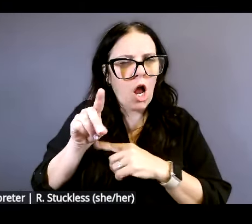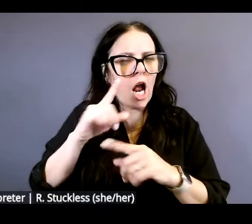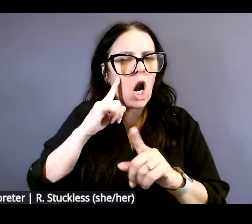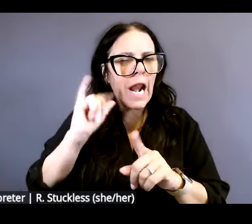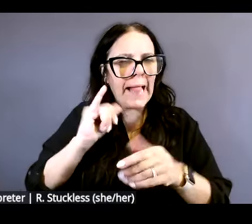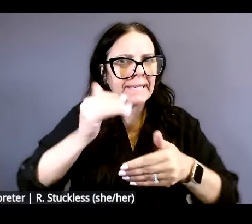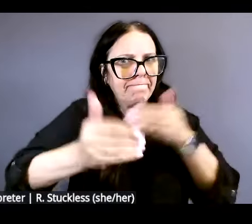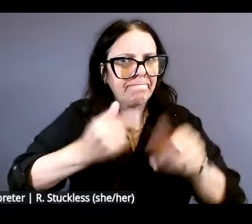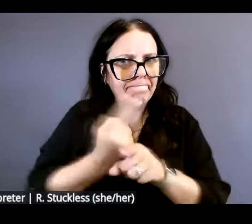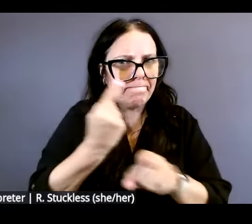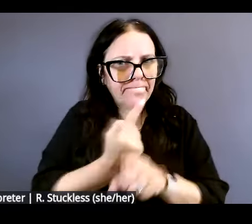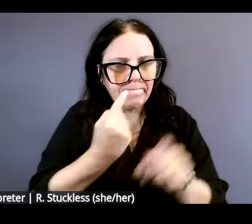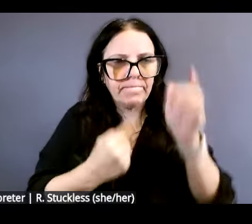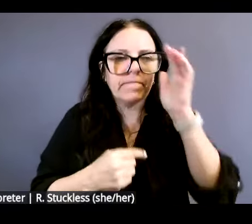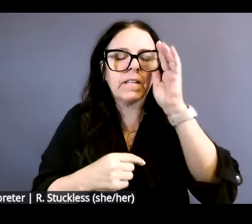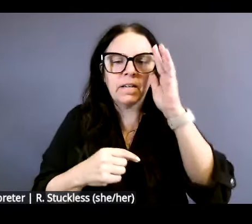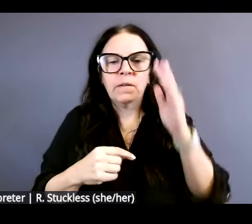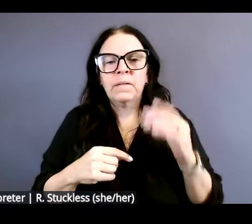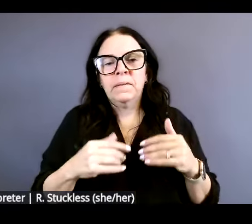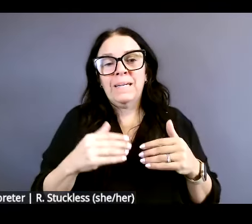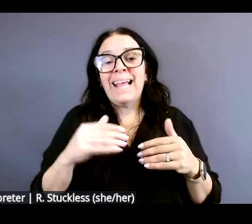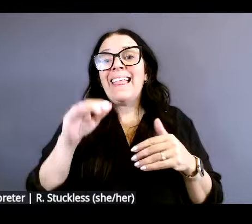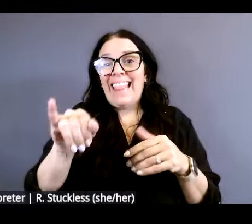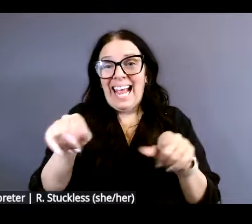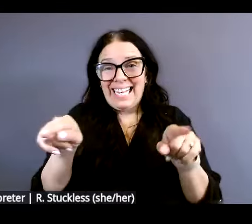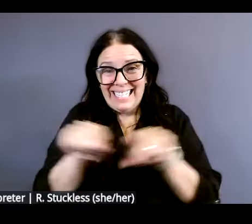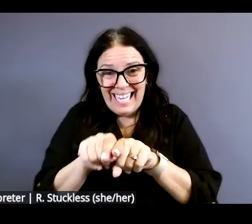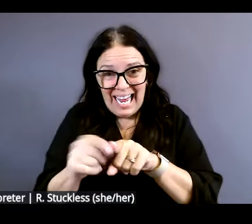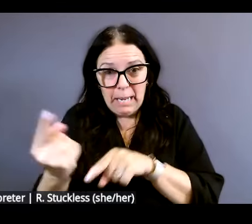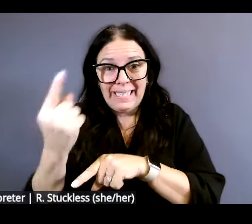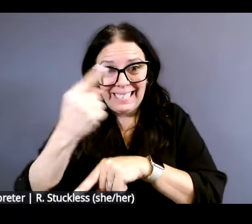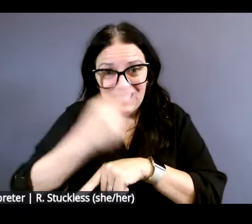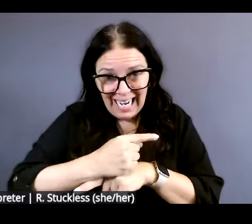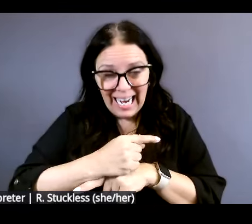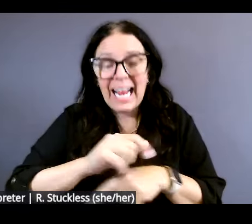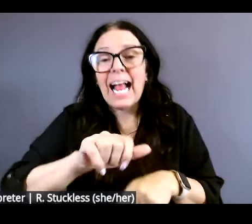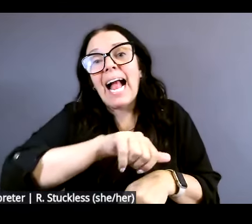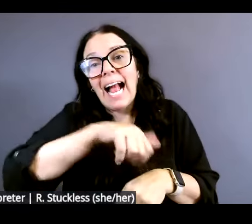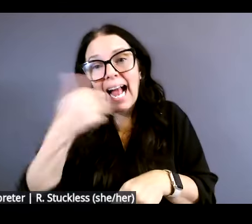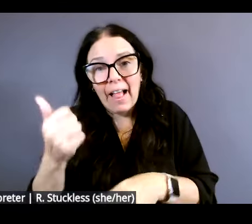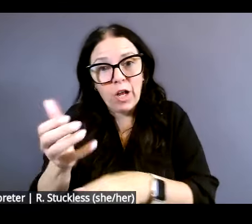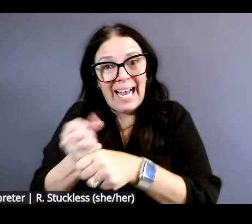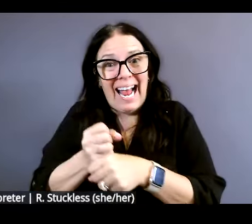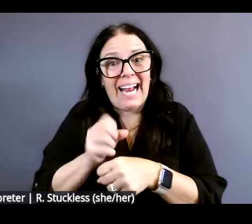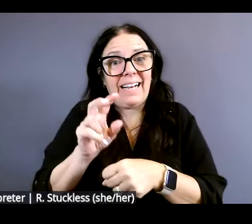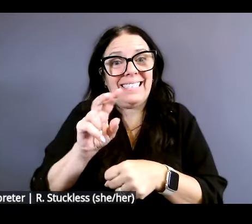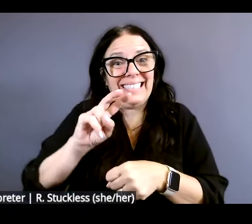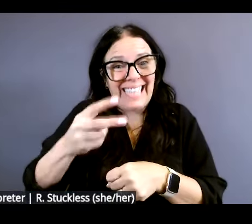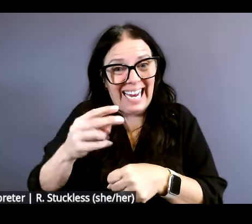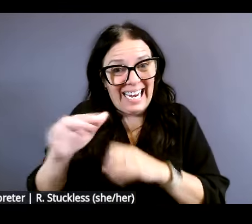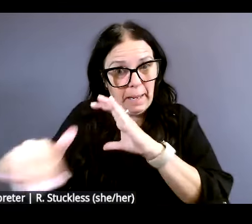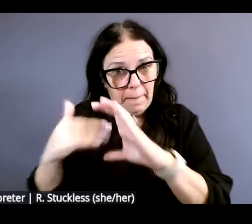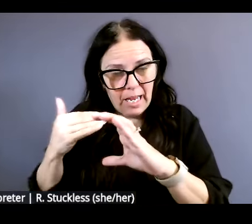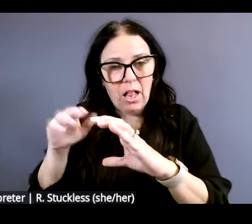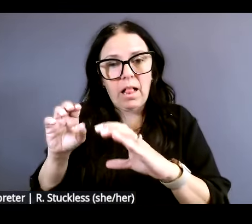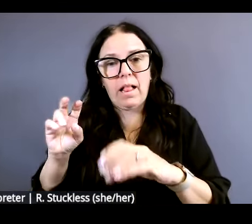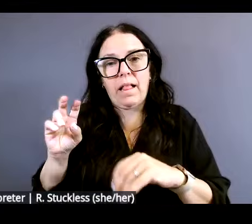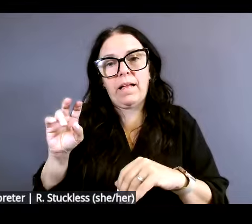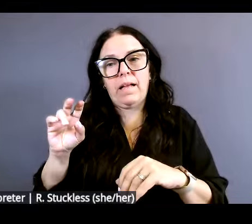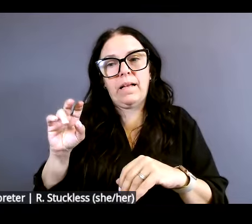an additional version was submitted to us. A second email was submitted saying that this email superseded the